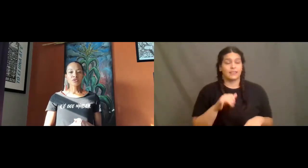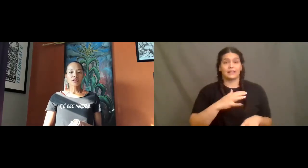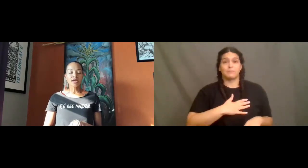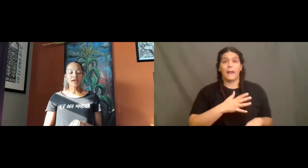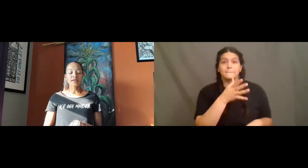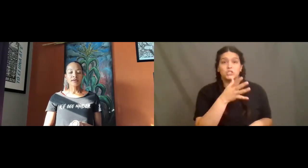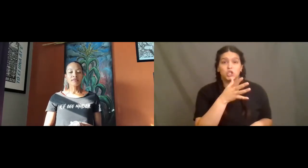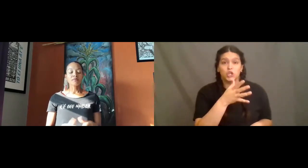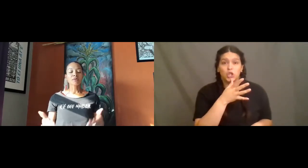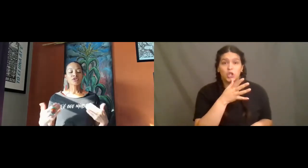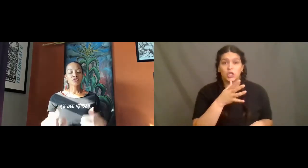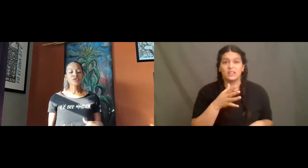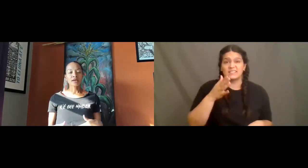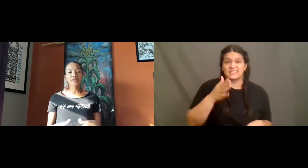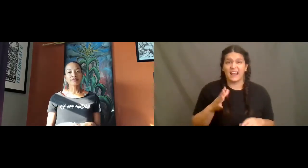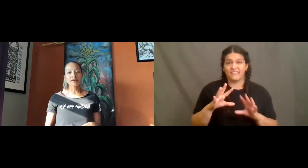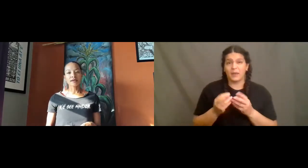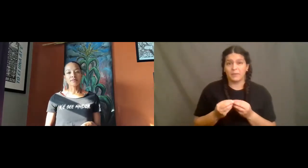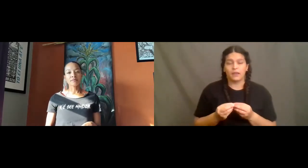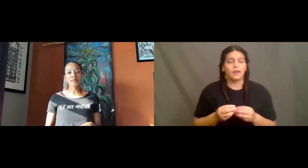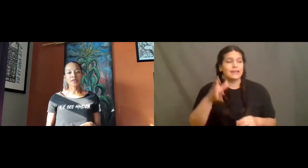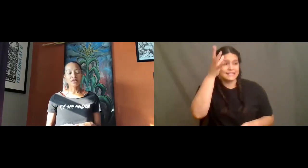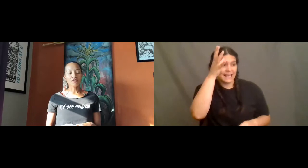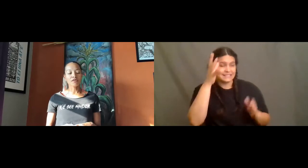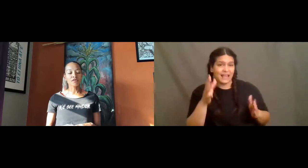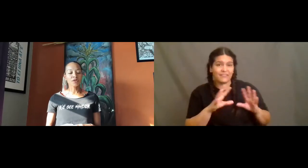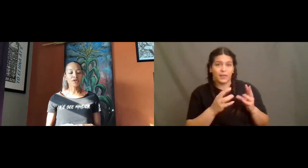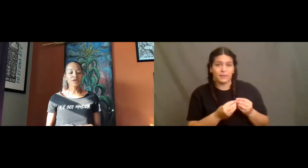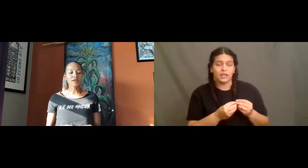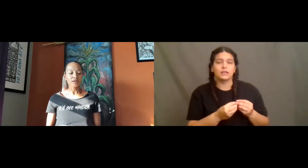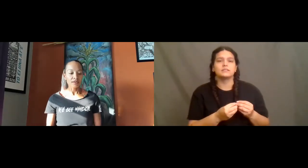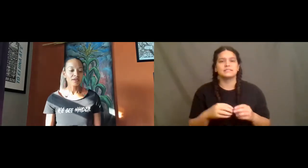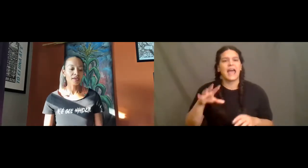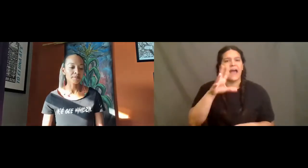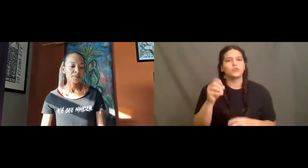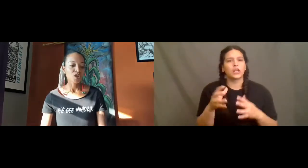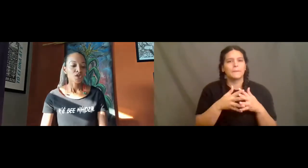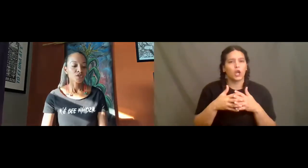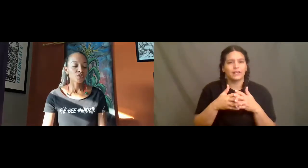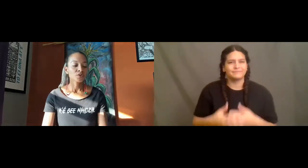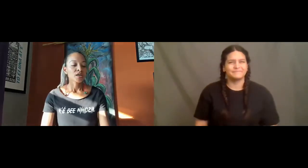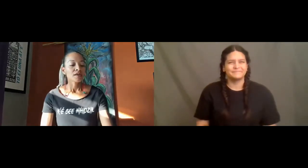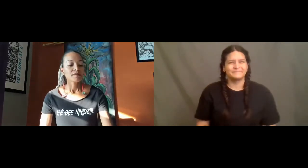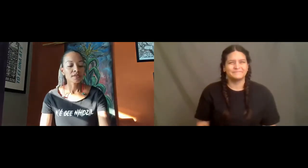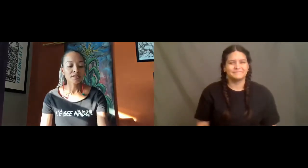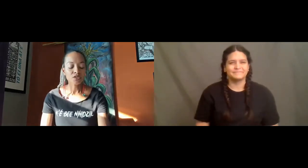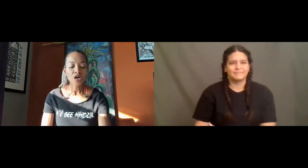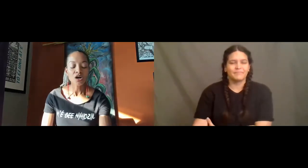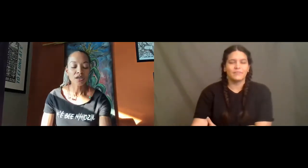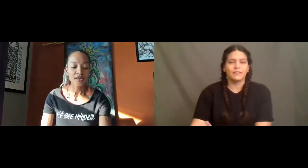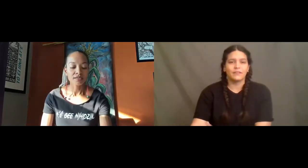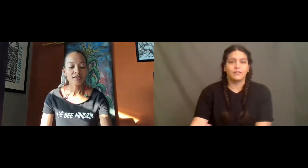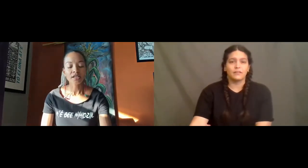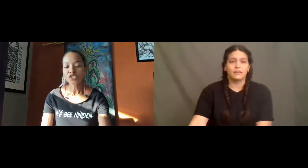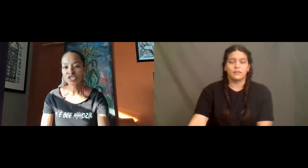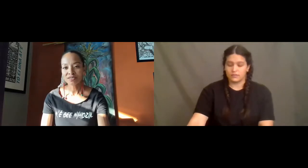my maternal clan. And then my paternal clan is the African-American again. So this song